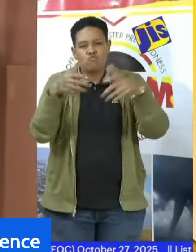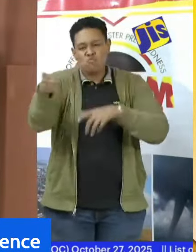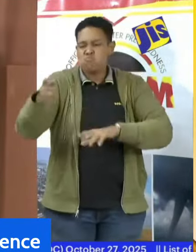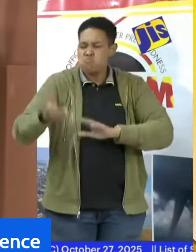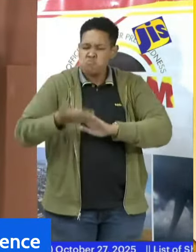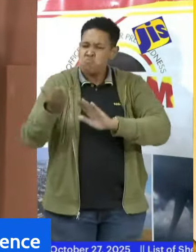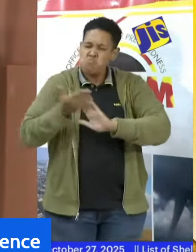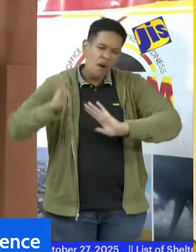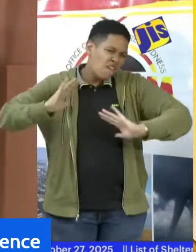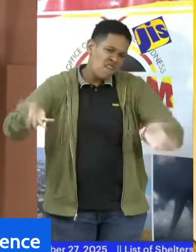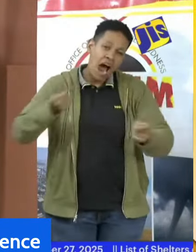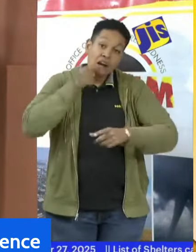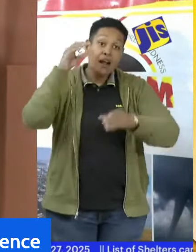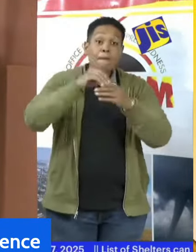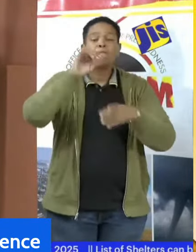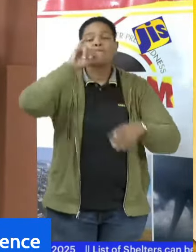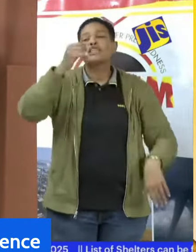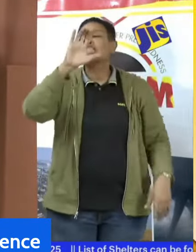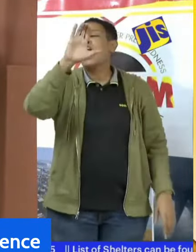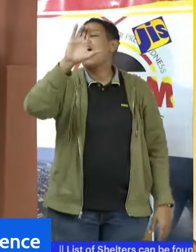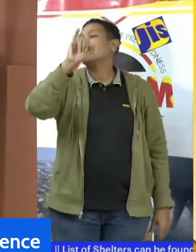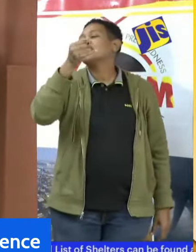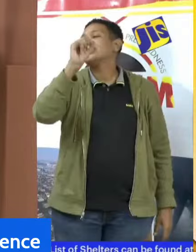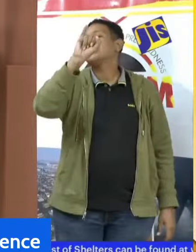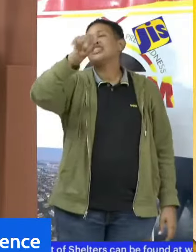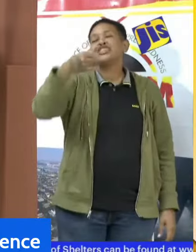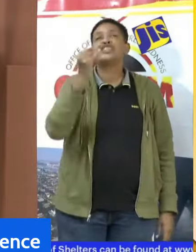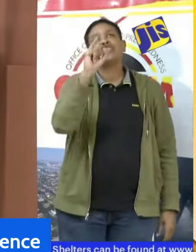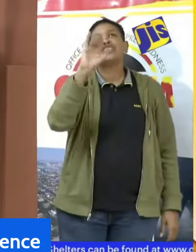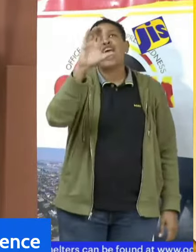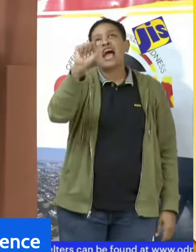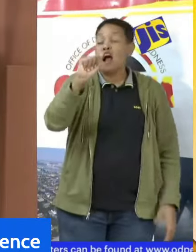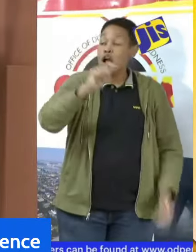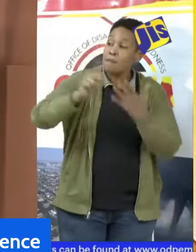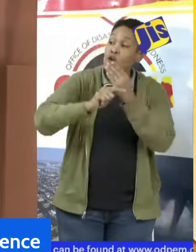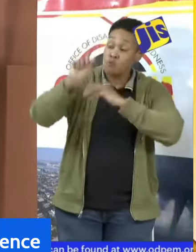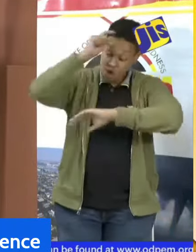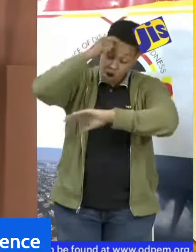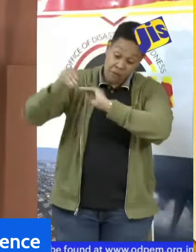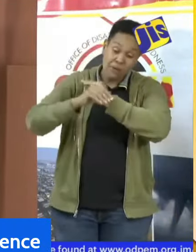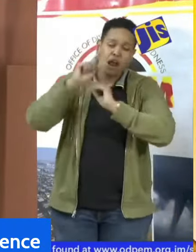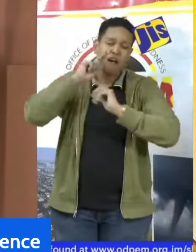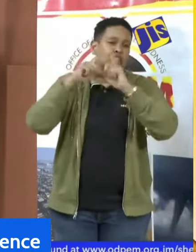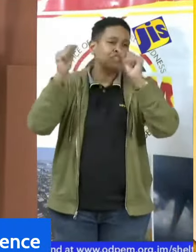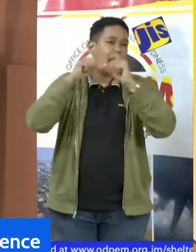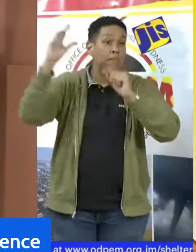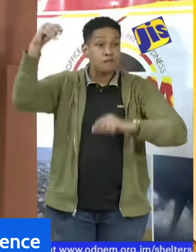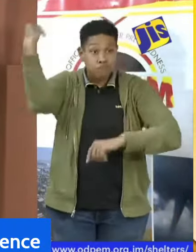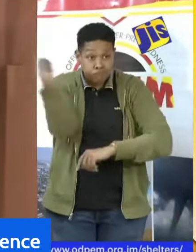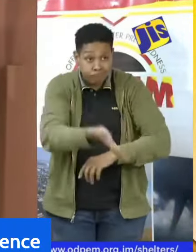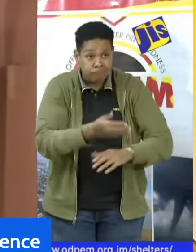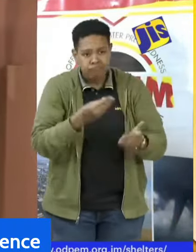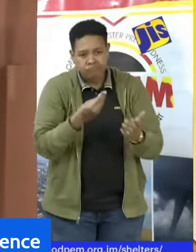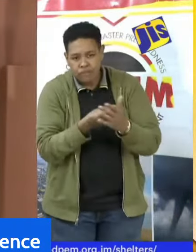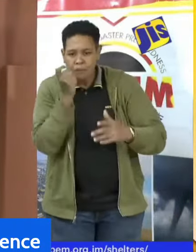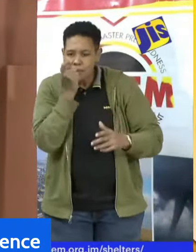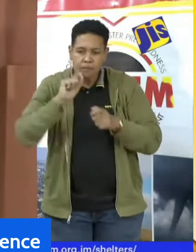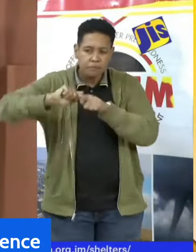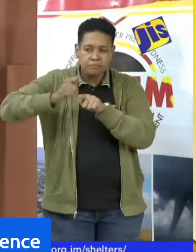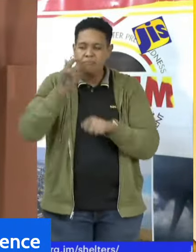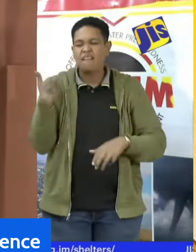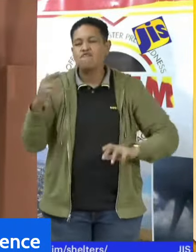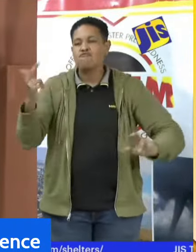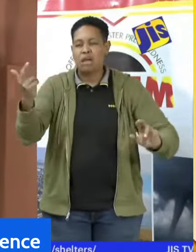It is a part of the JICA program that the government of Japan and the government of Jamaica has put